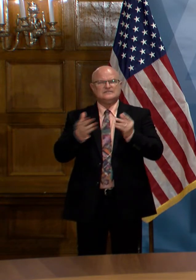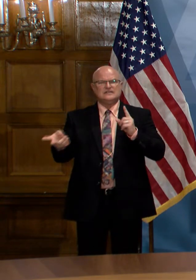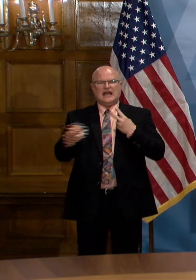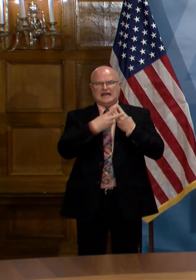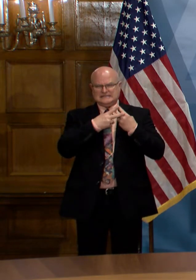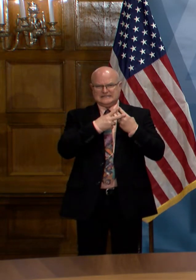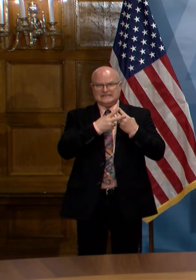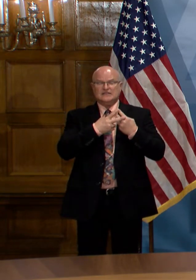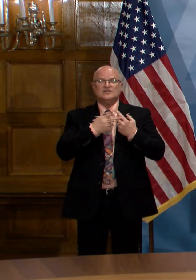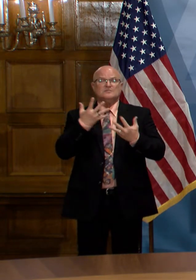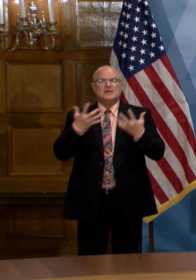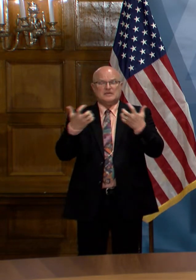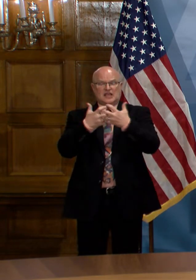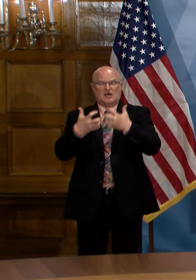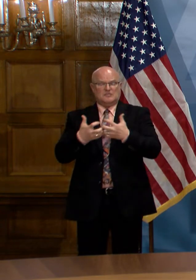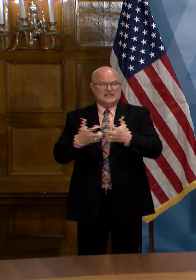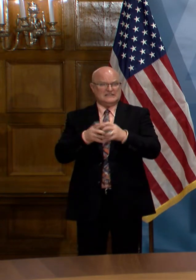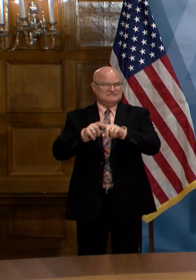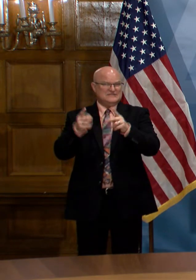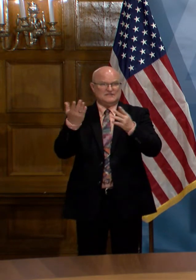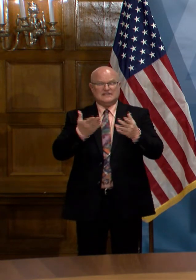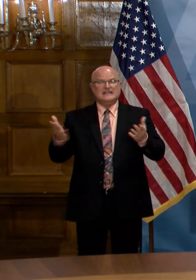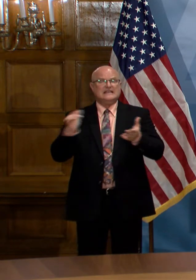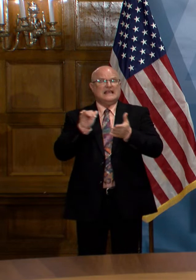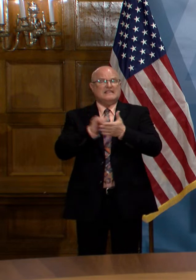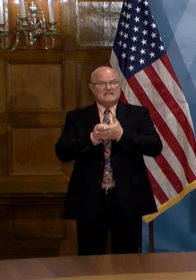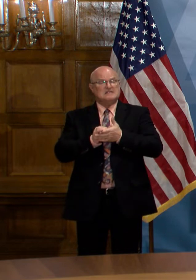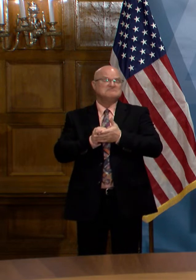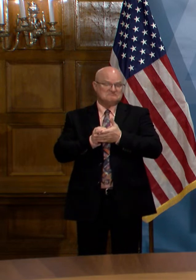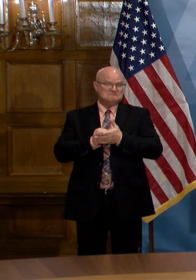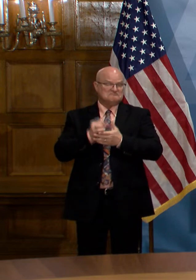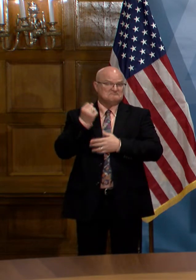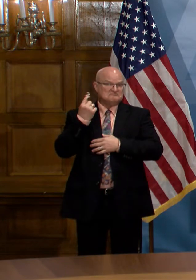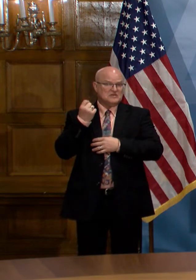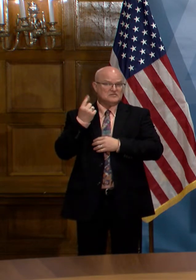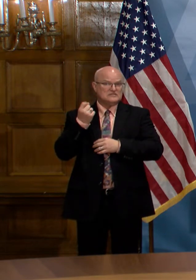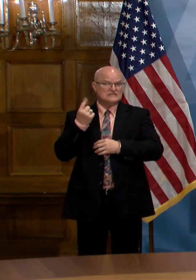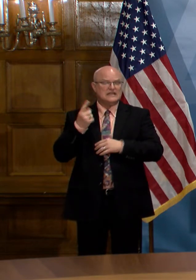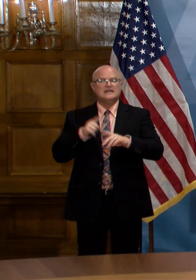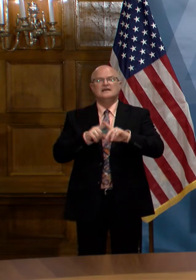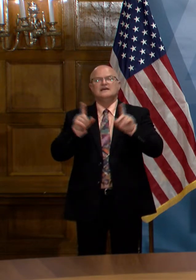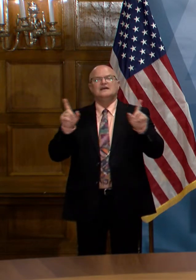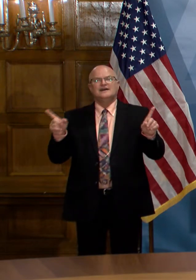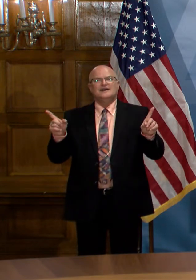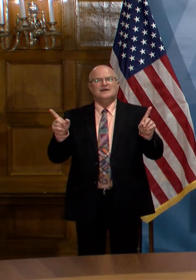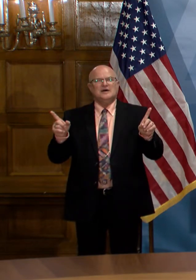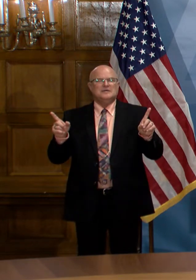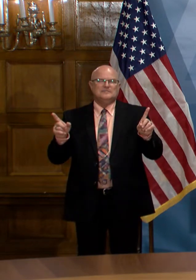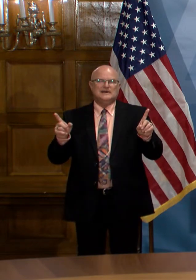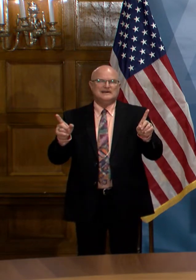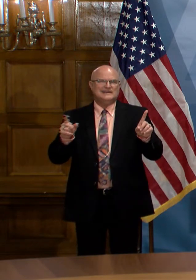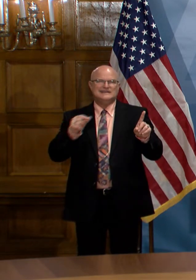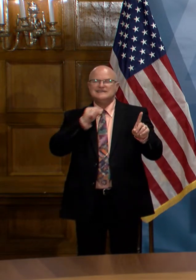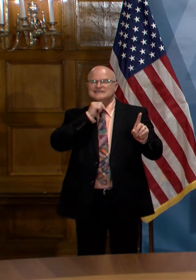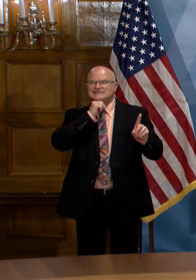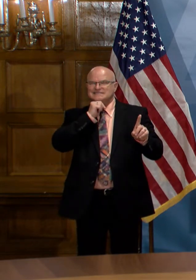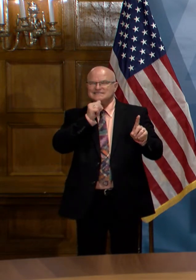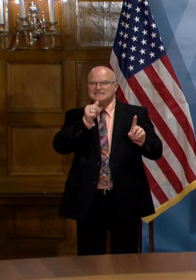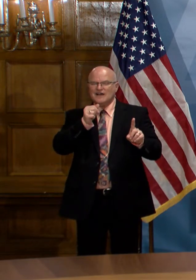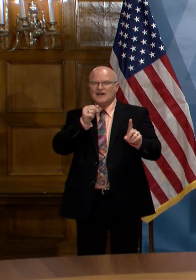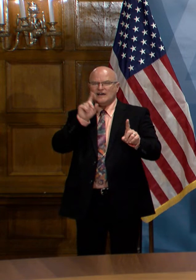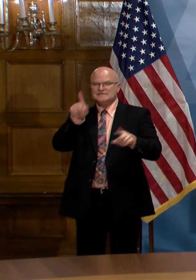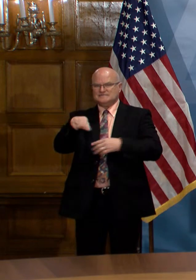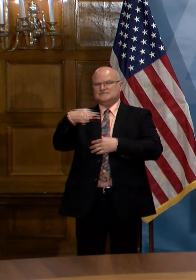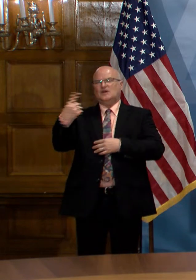could be a combination of those factors that are somewhat logical, but it should not be based certainly